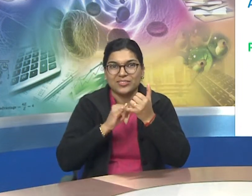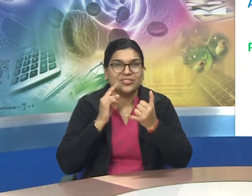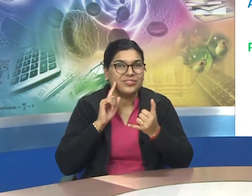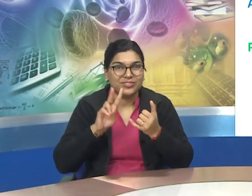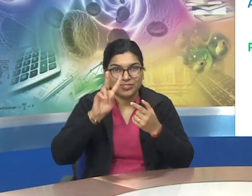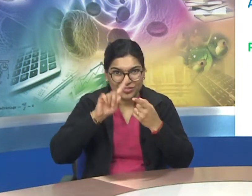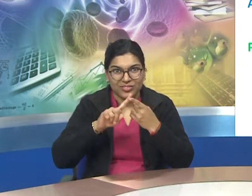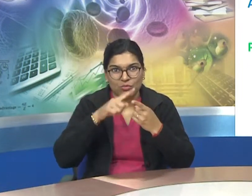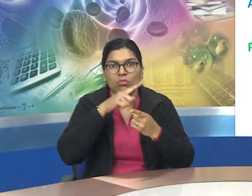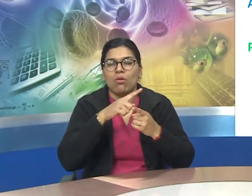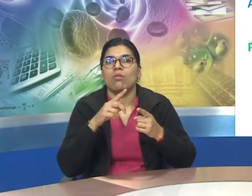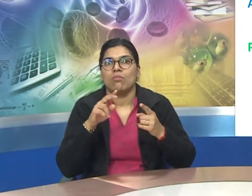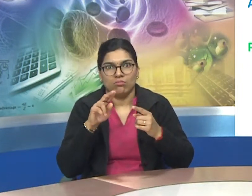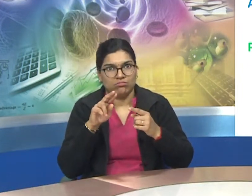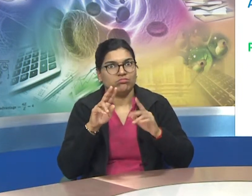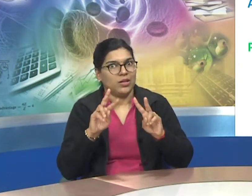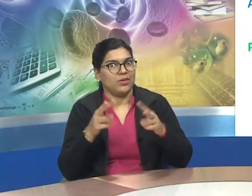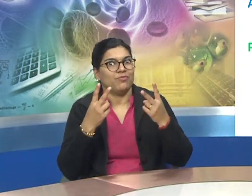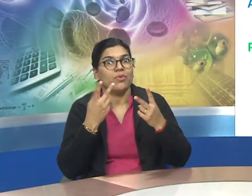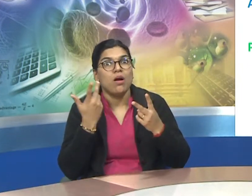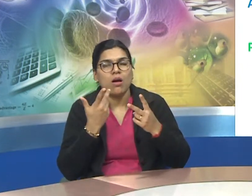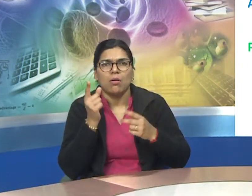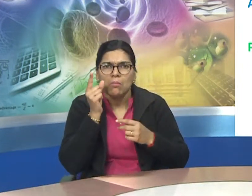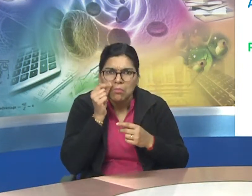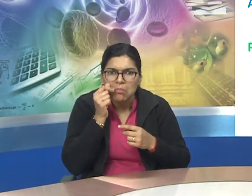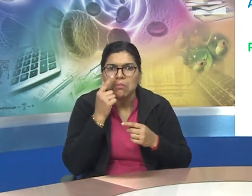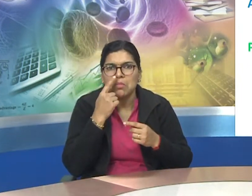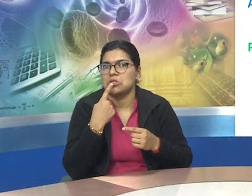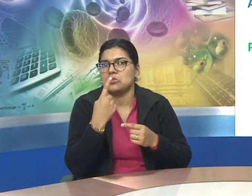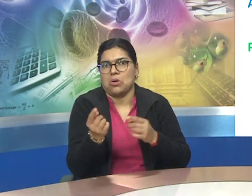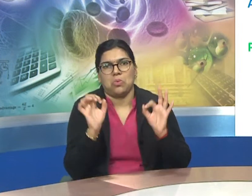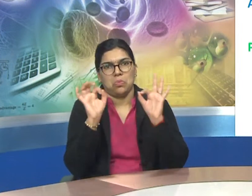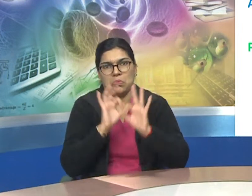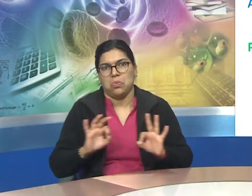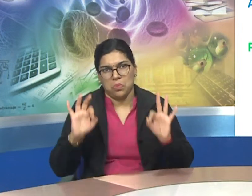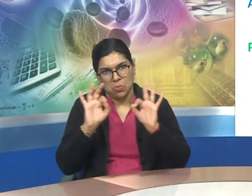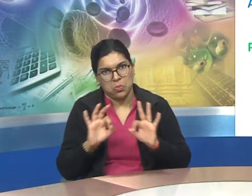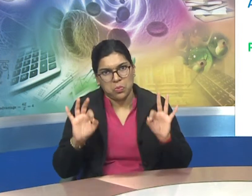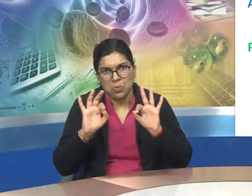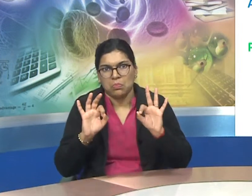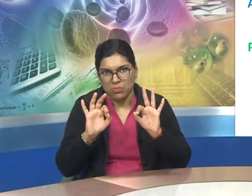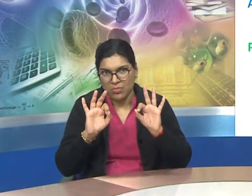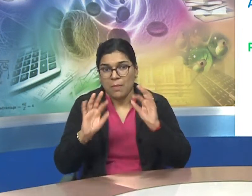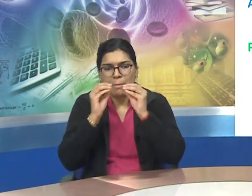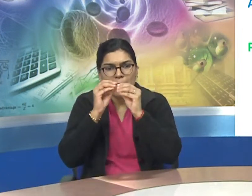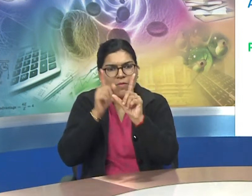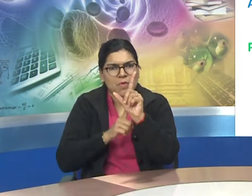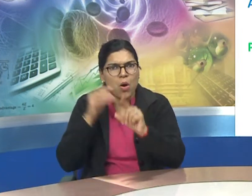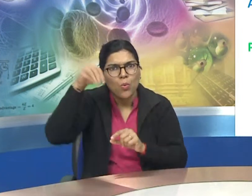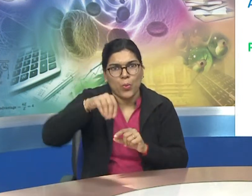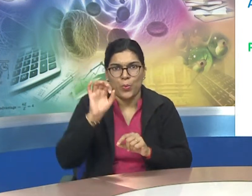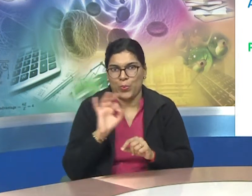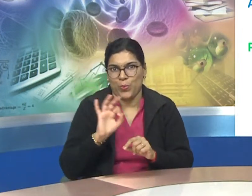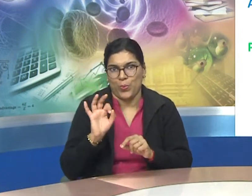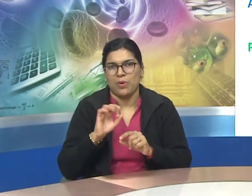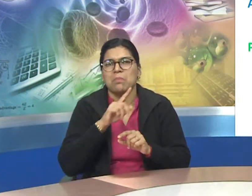And in the passive statement, you can see the window have been